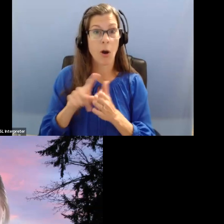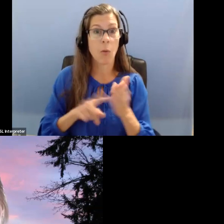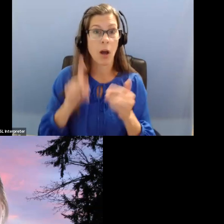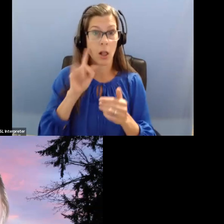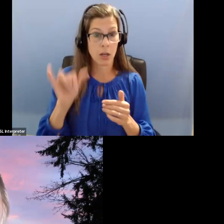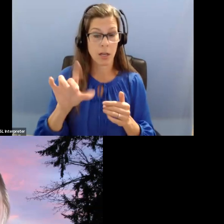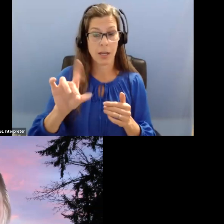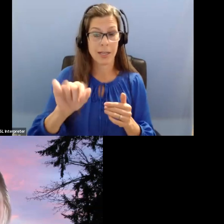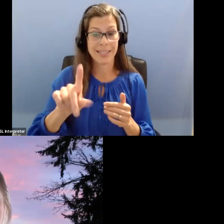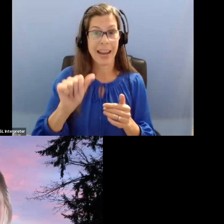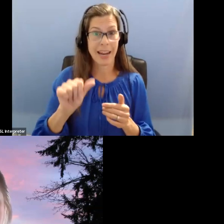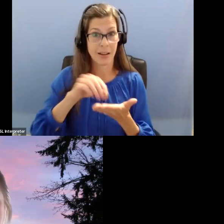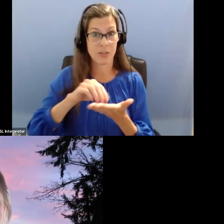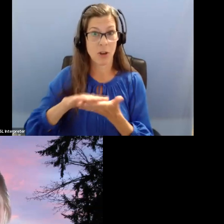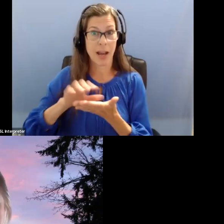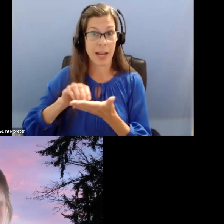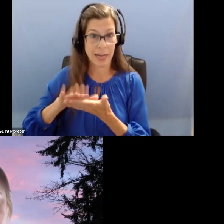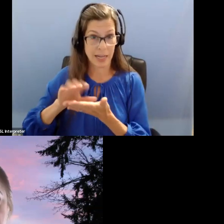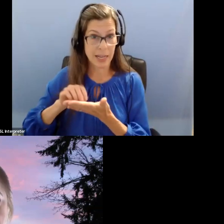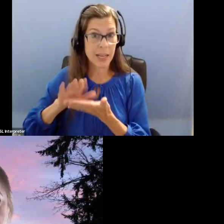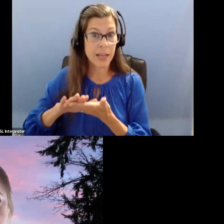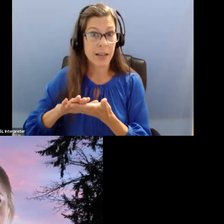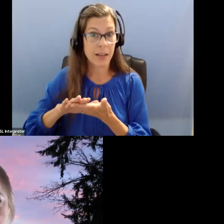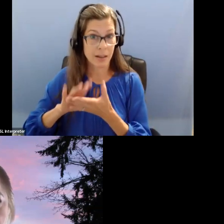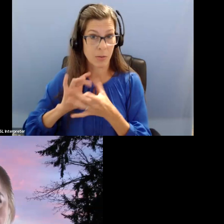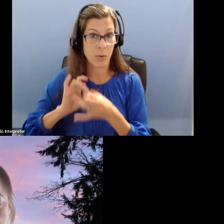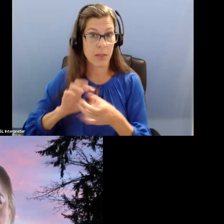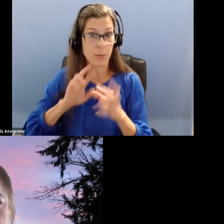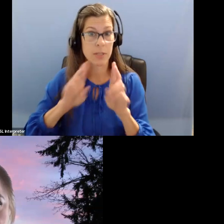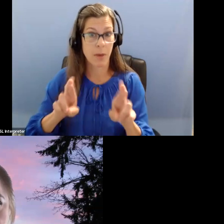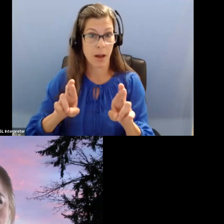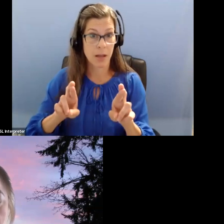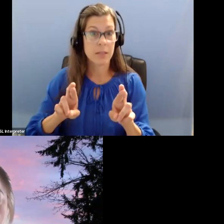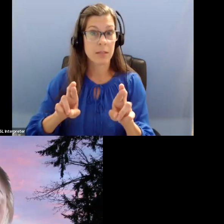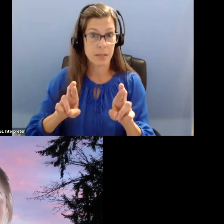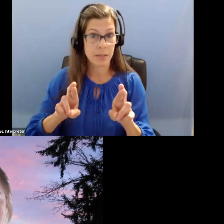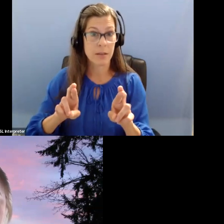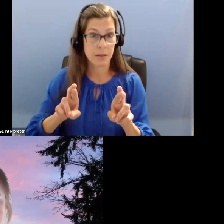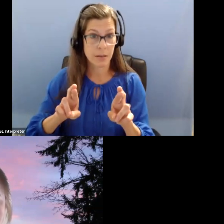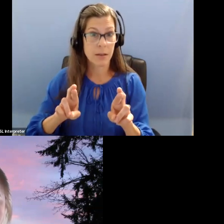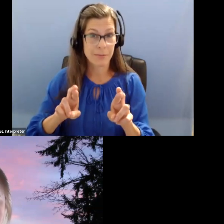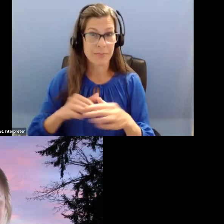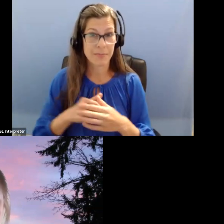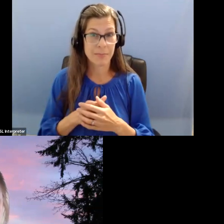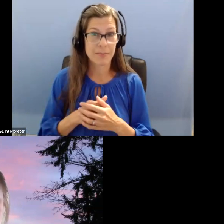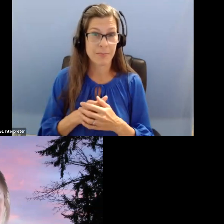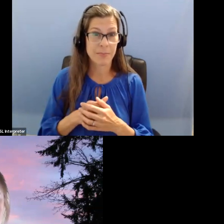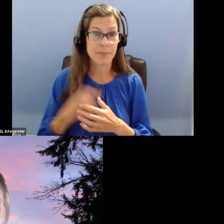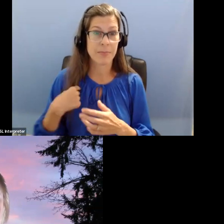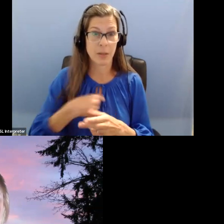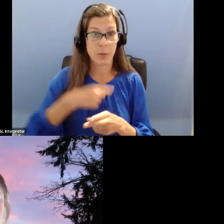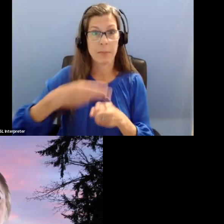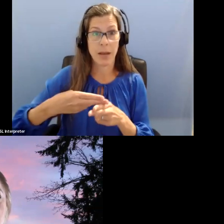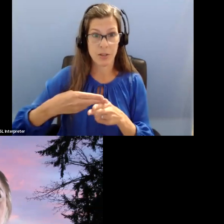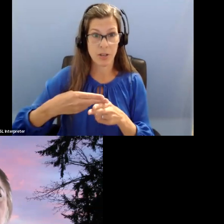tracking and on responses and where we're showing up on that. And we mentioned about